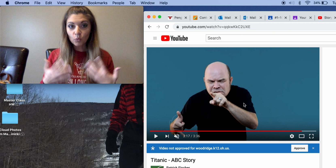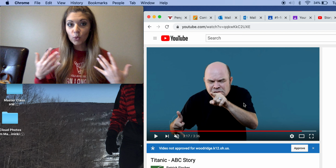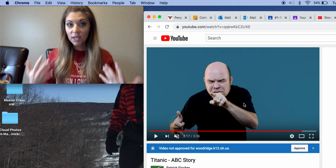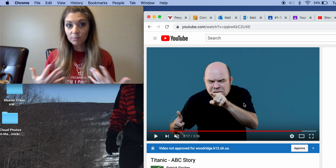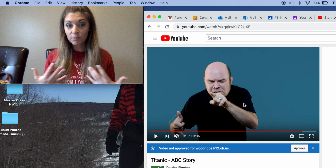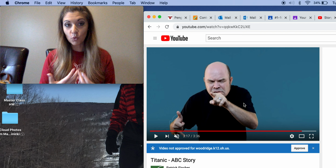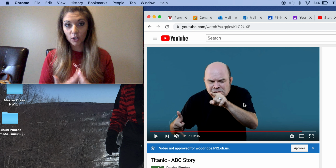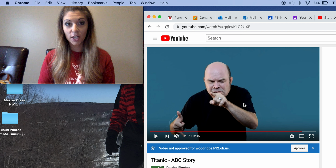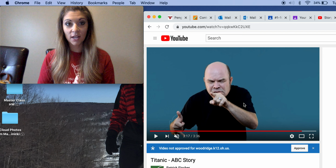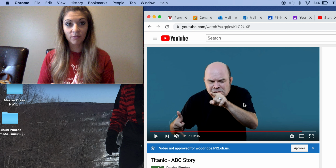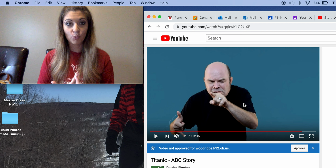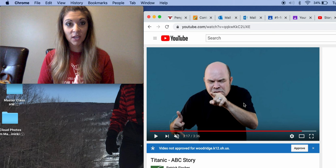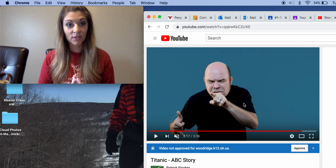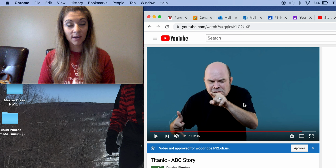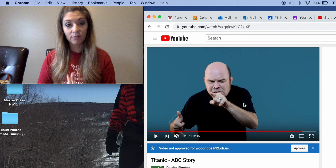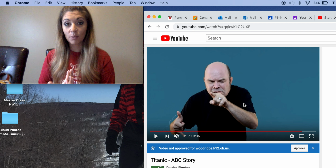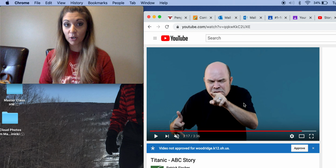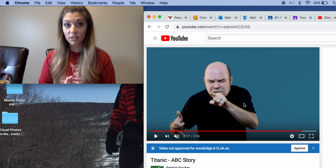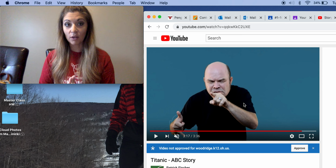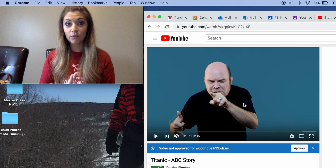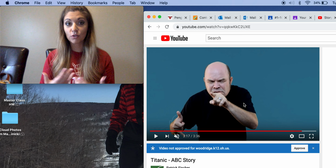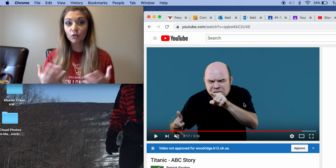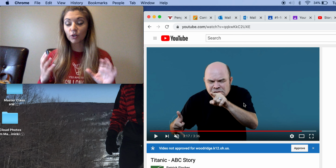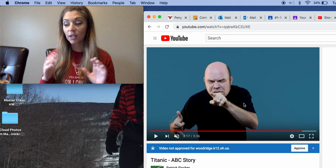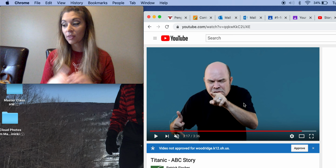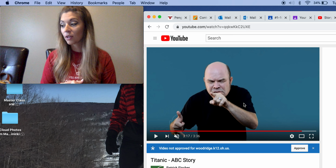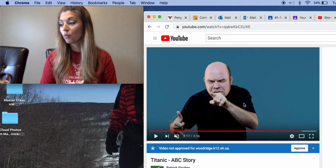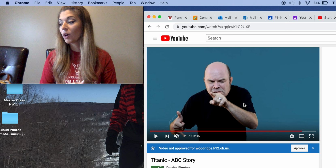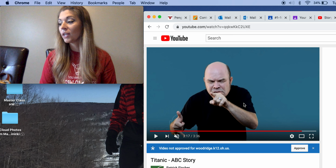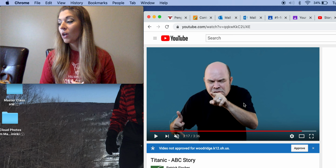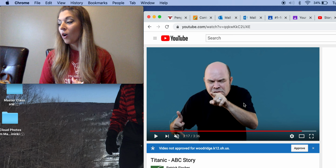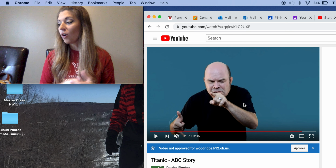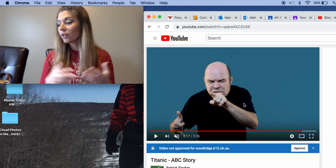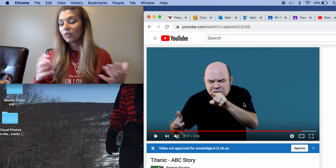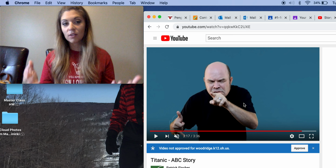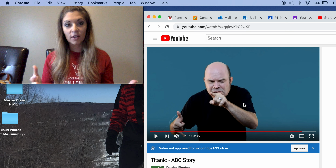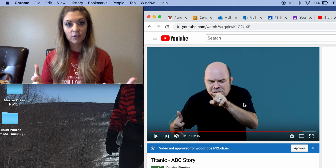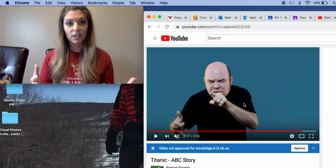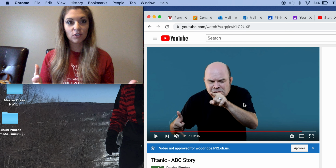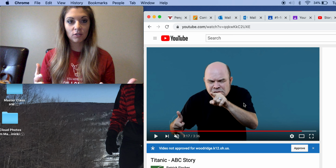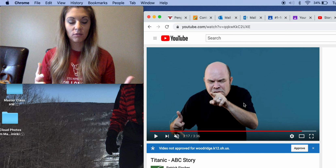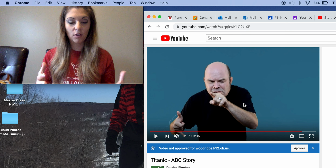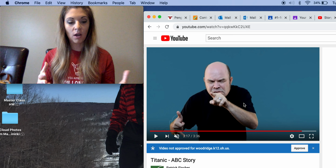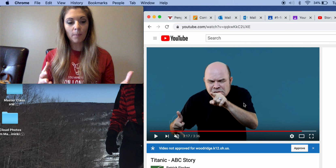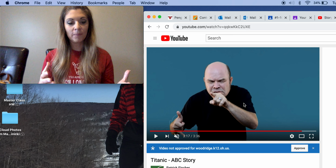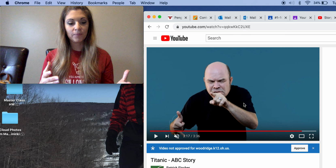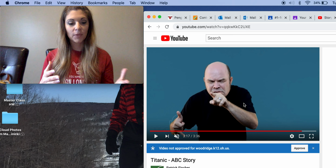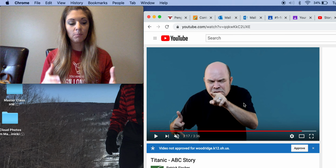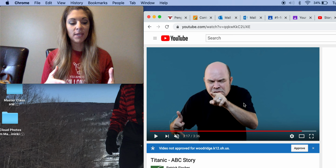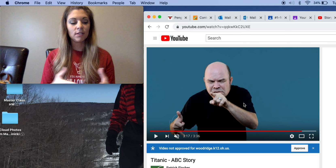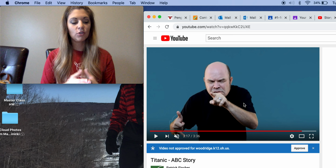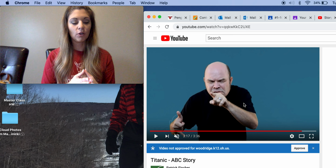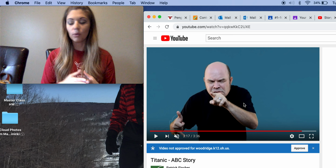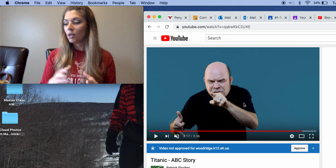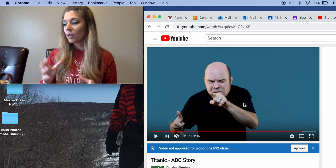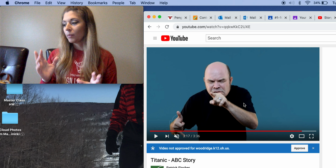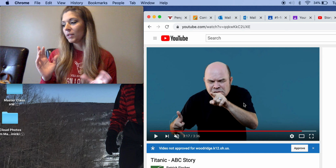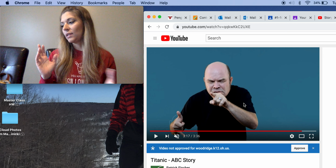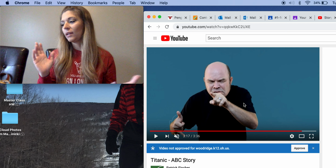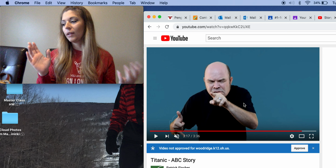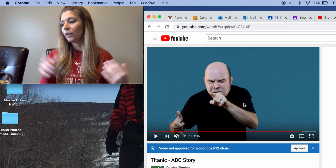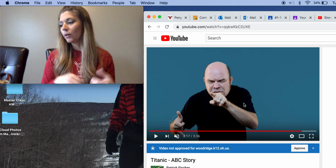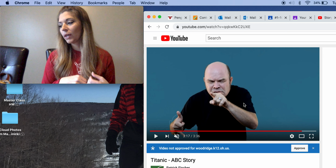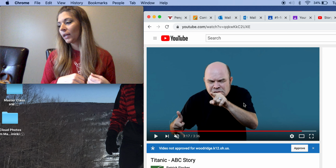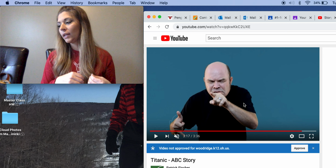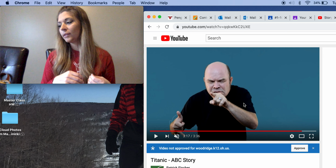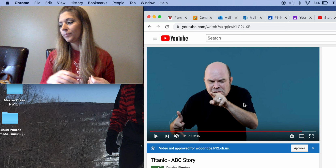But we can be more creative and we can think of them ourselves. So you're going to think of what all of the letters can mean. So I'm going to